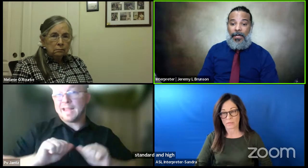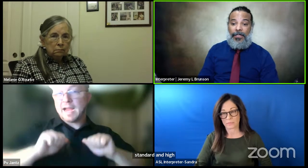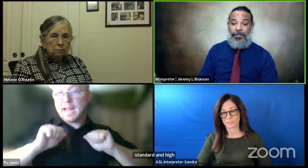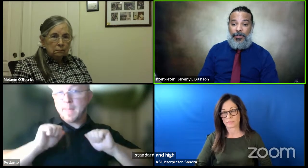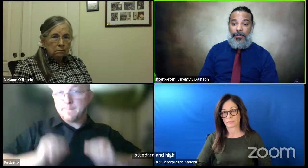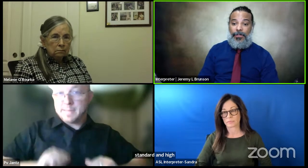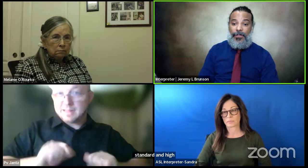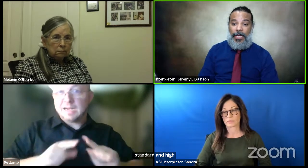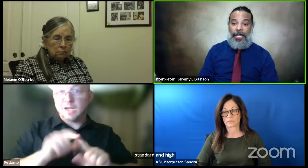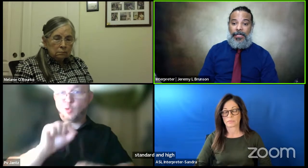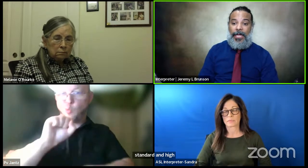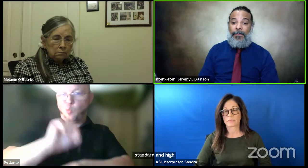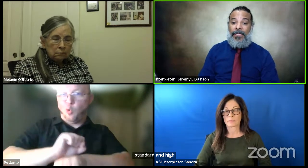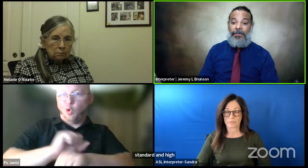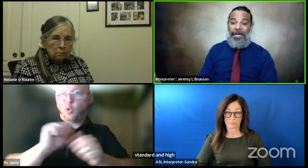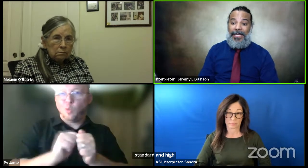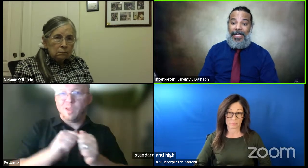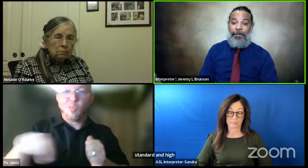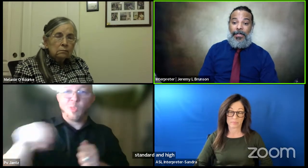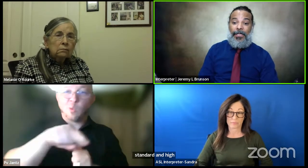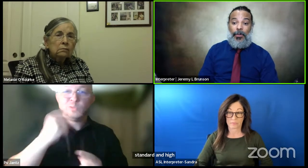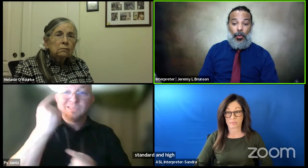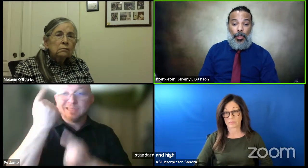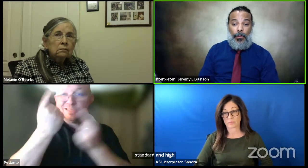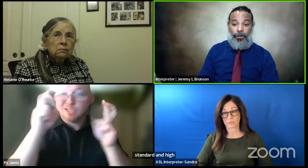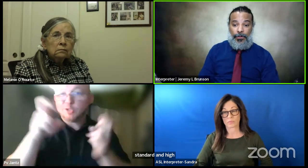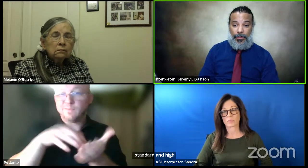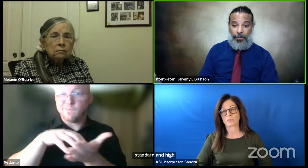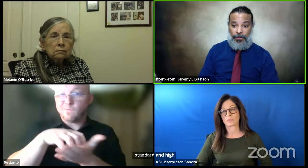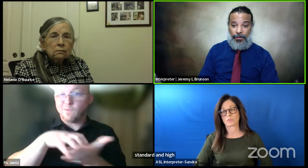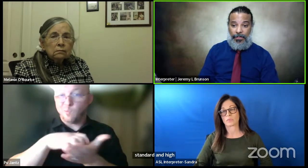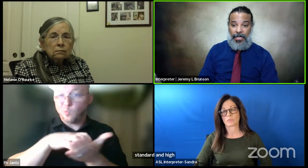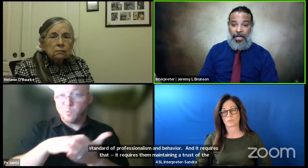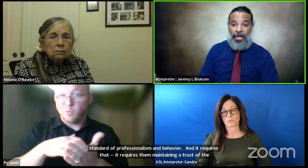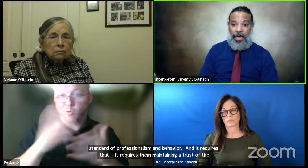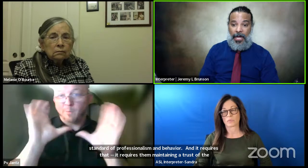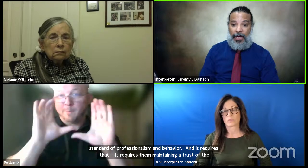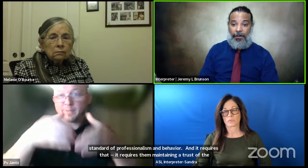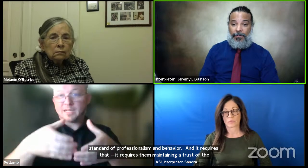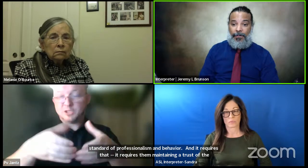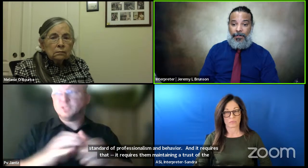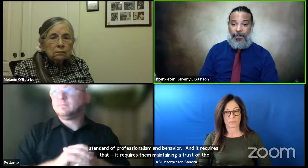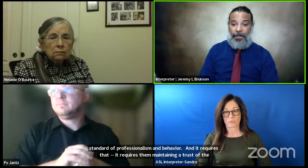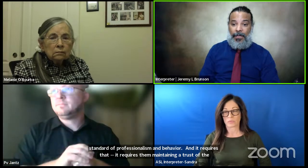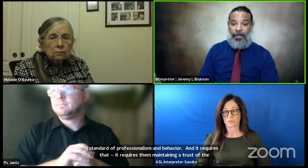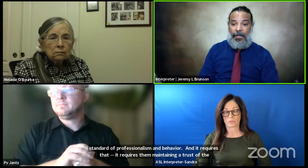the consumers. And they must maintain the ability to work with those consumers